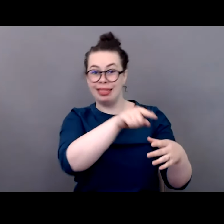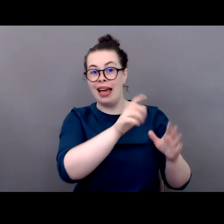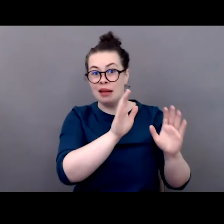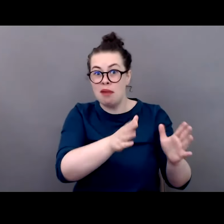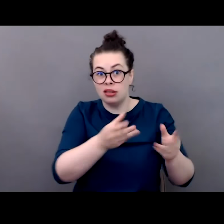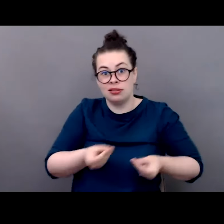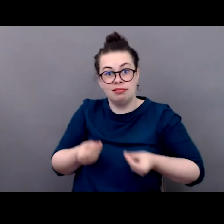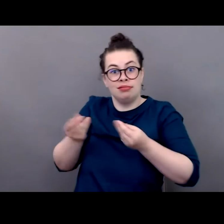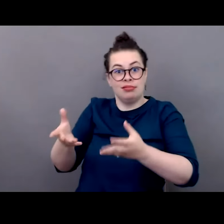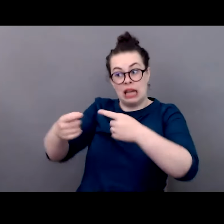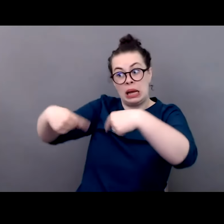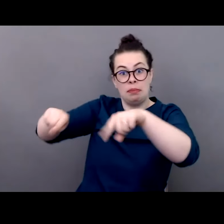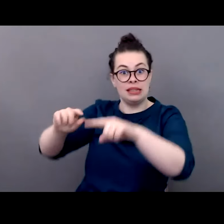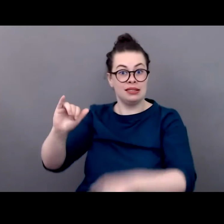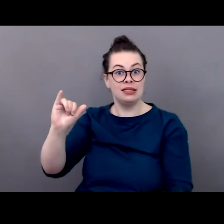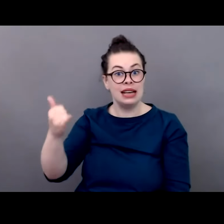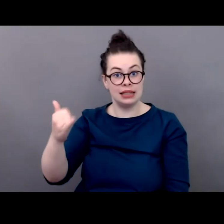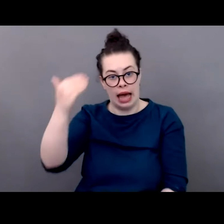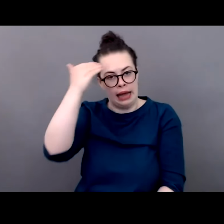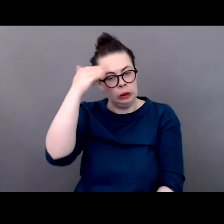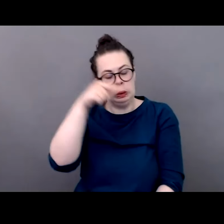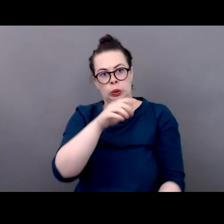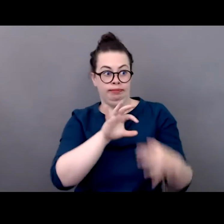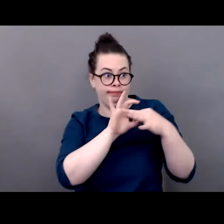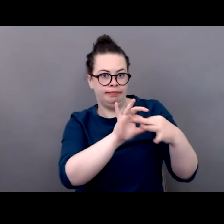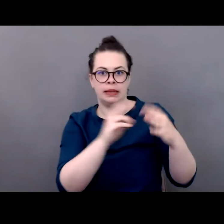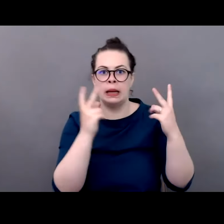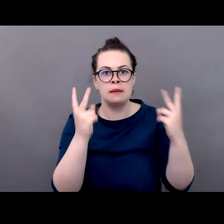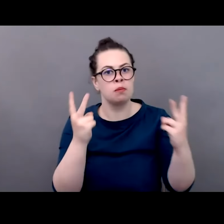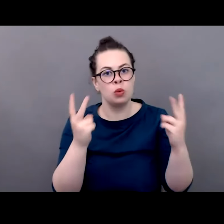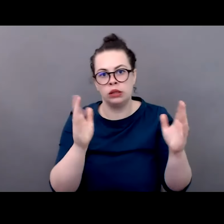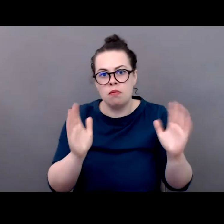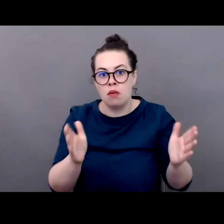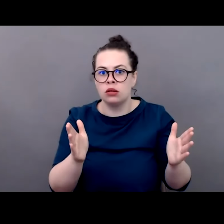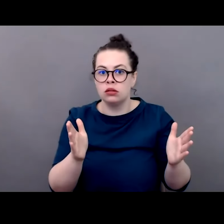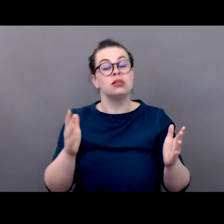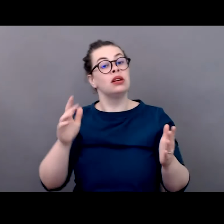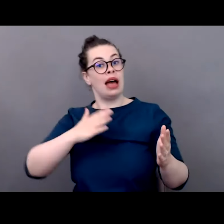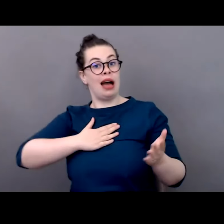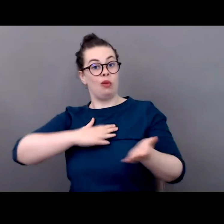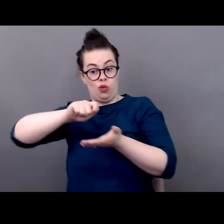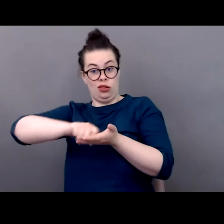committee, including its secretariat, which strongly supports the work of the committee.